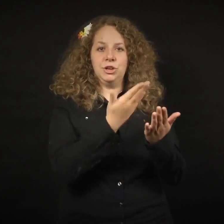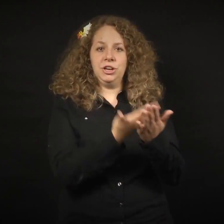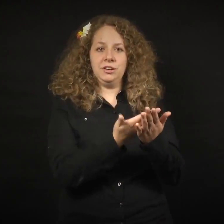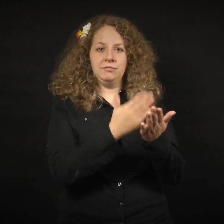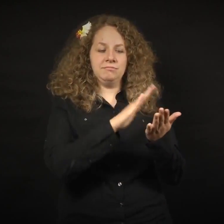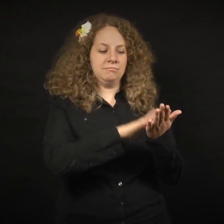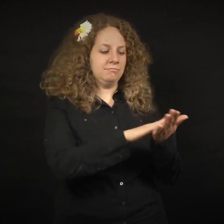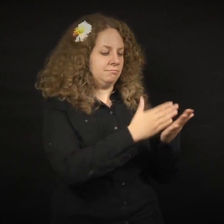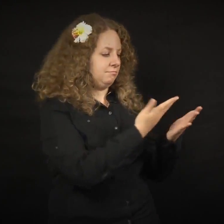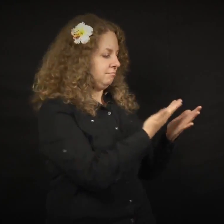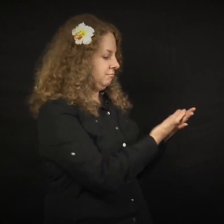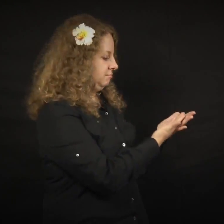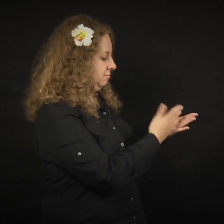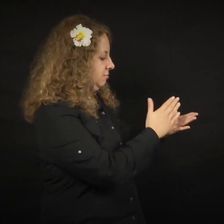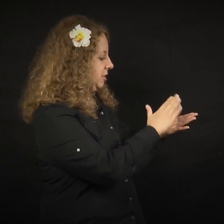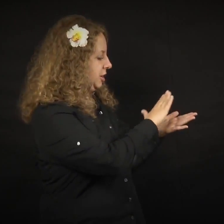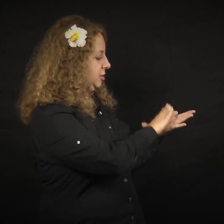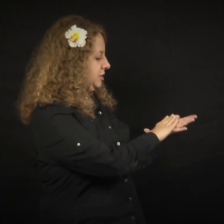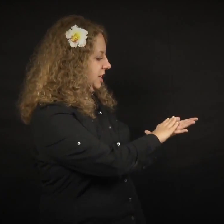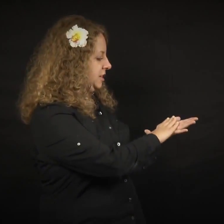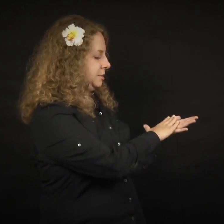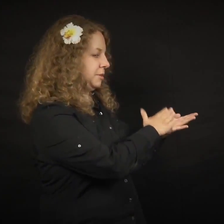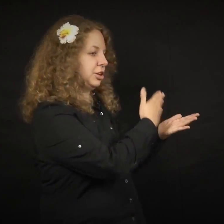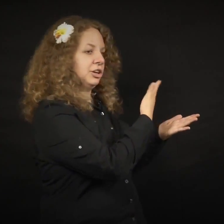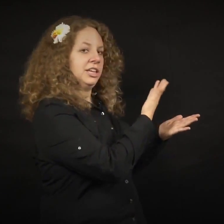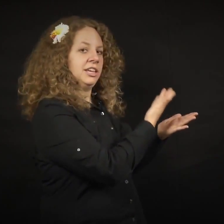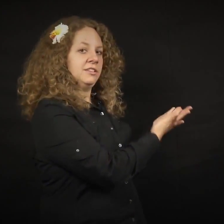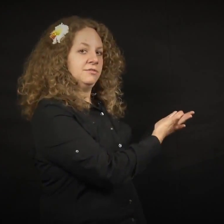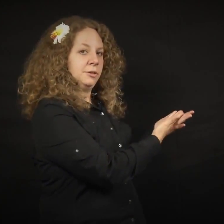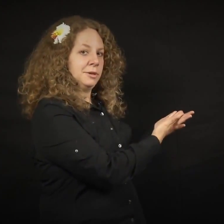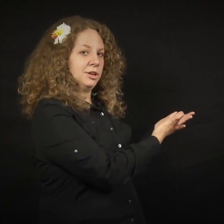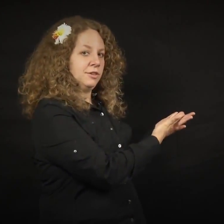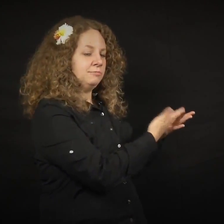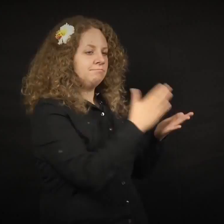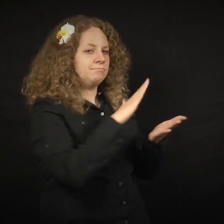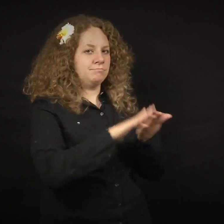Cook, like you're taking something, cooking it, and flipping it over.